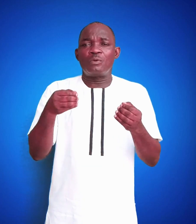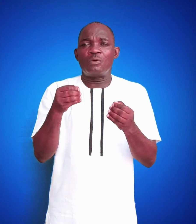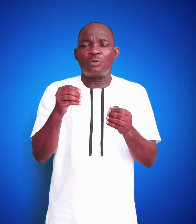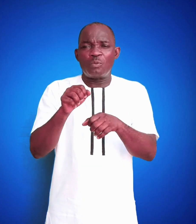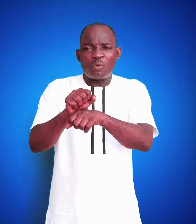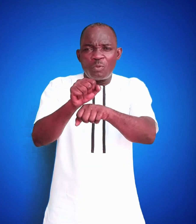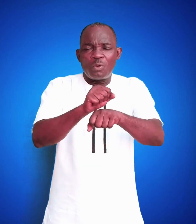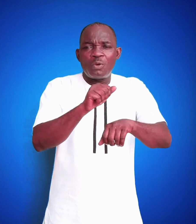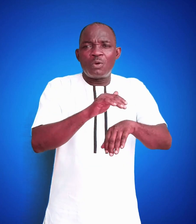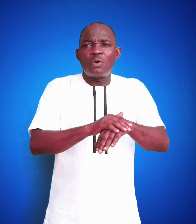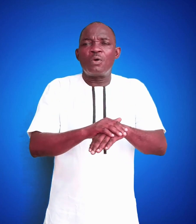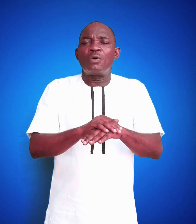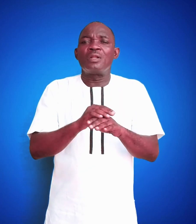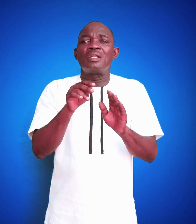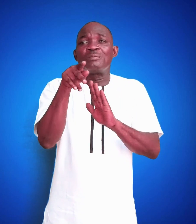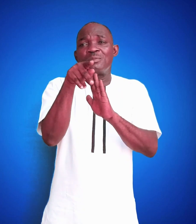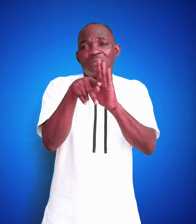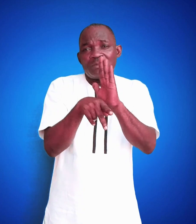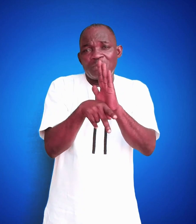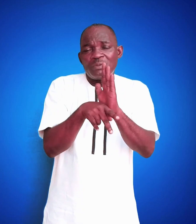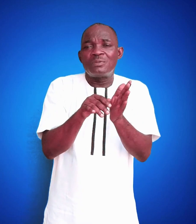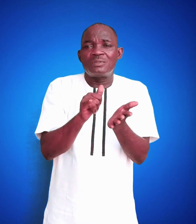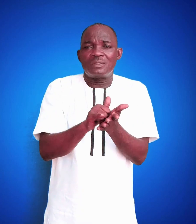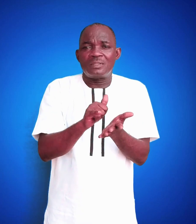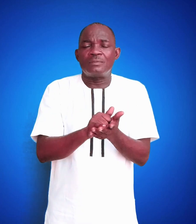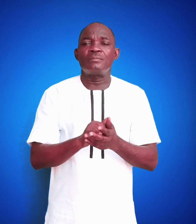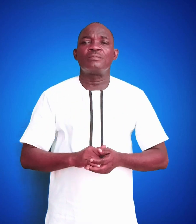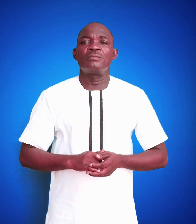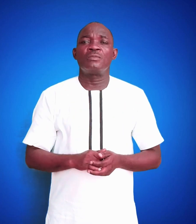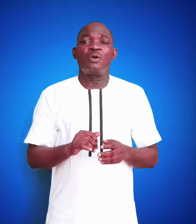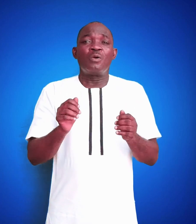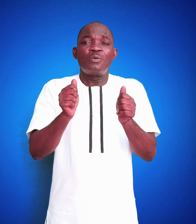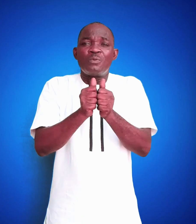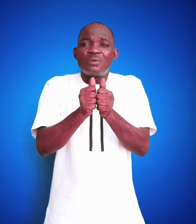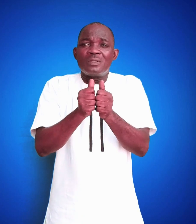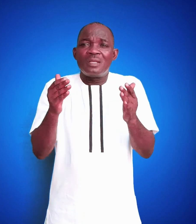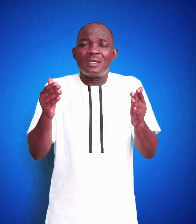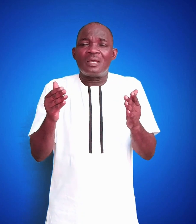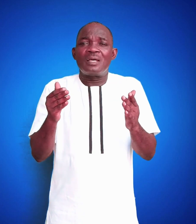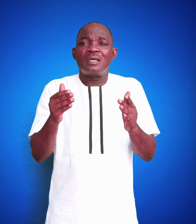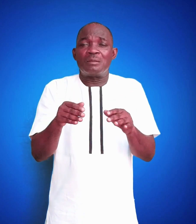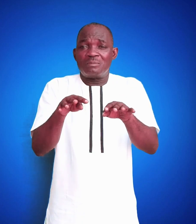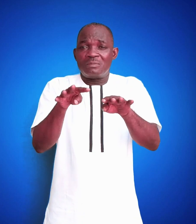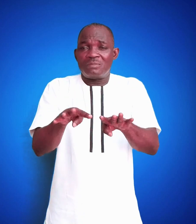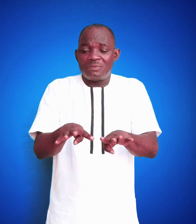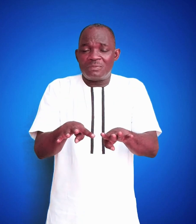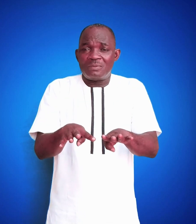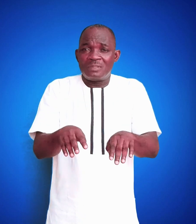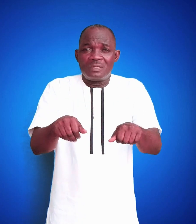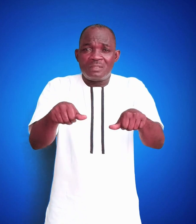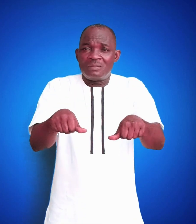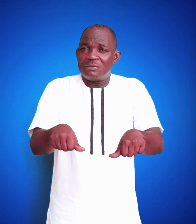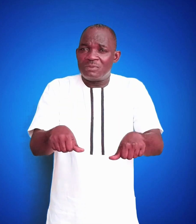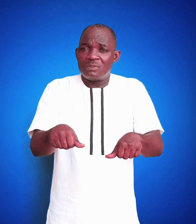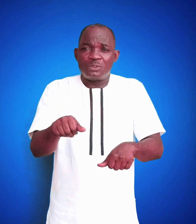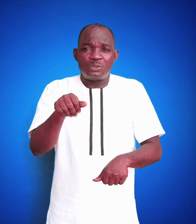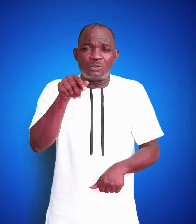operates on the principle that without biometric